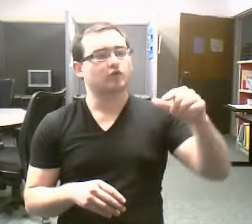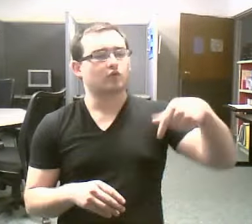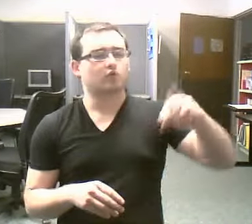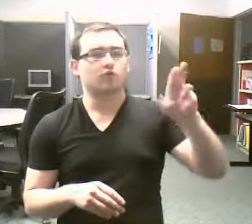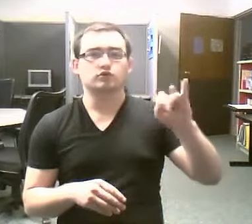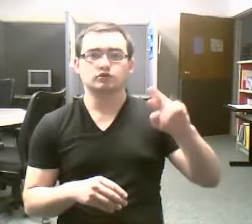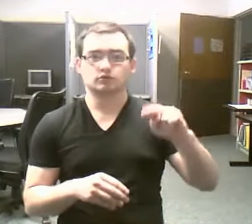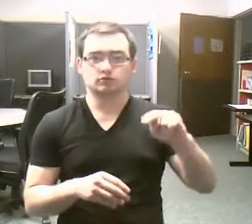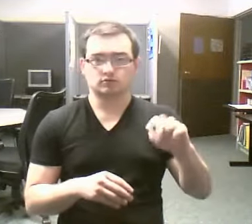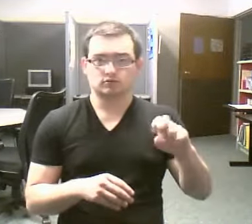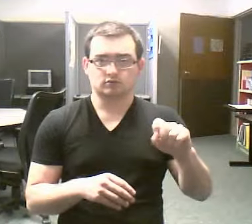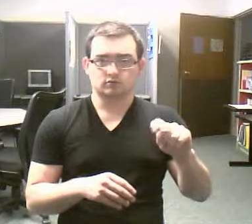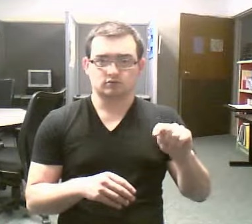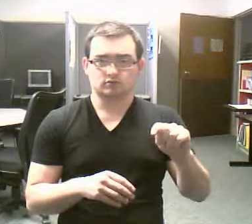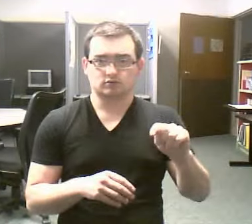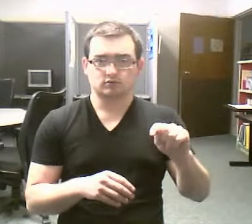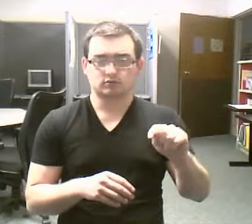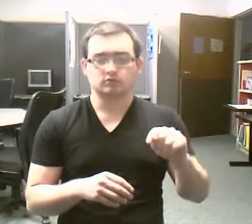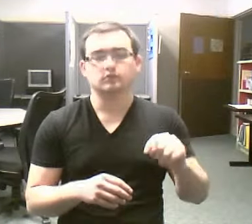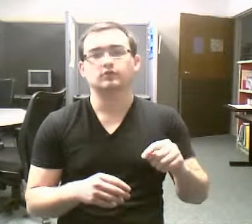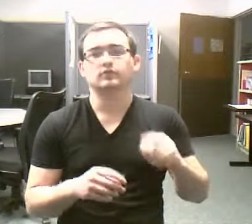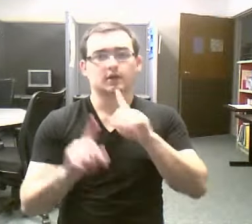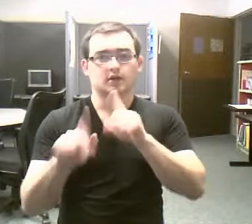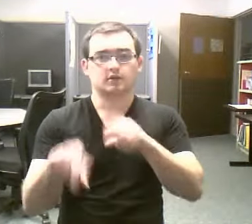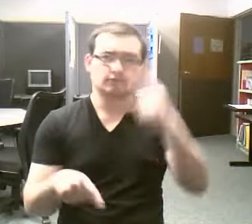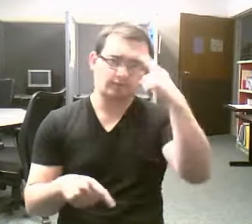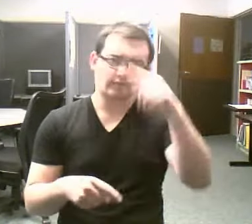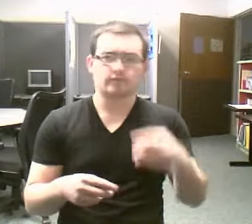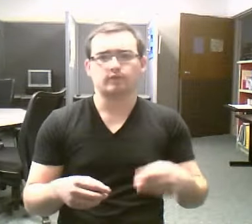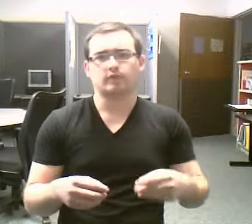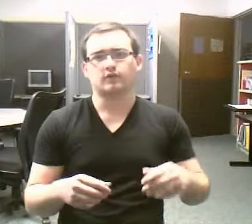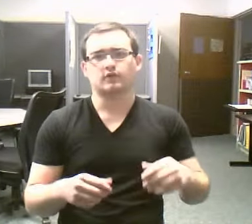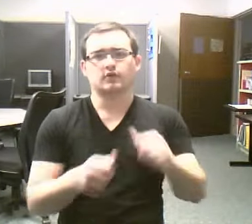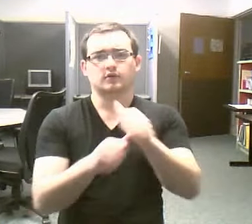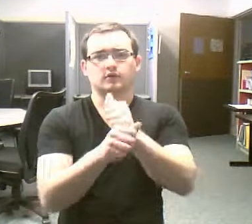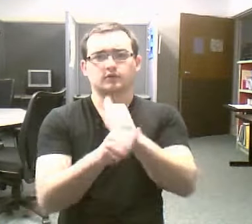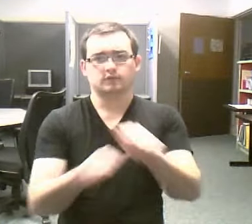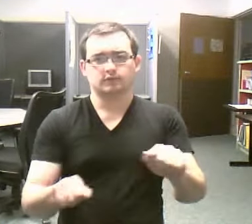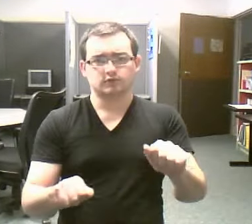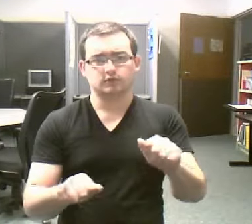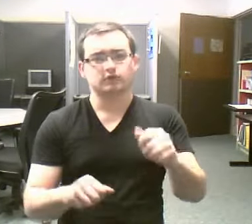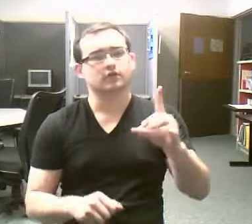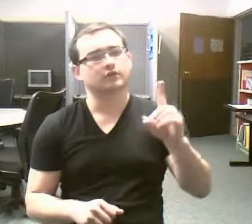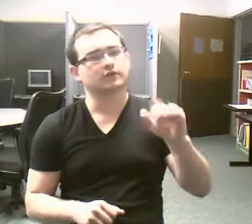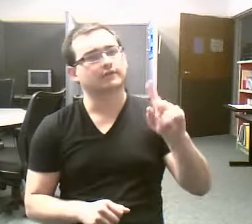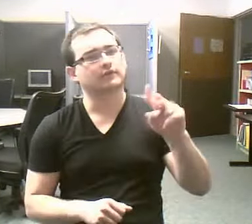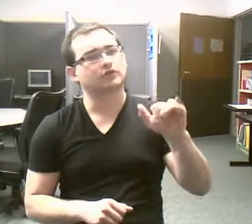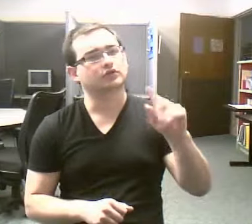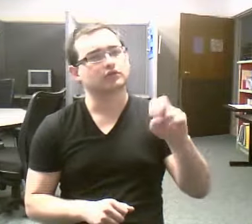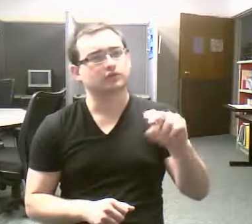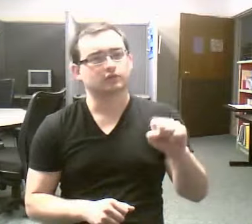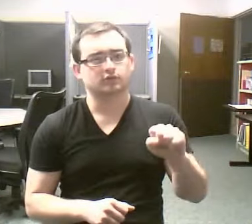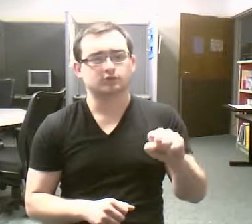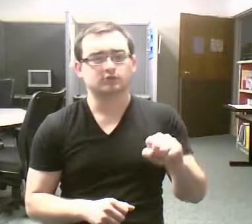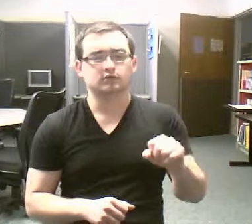have 4. Well, wait a minute. If you're thinking I'm fixing to draw a fraction, you're right. That is an example of a rational